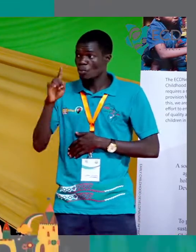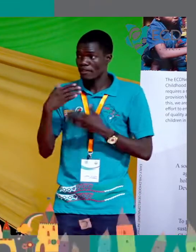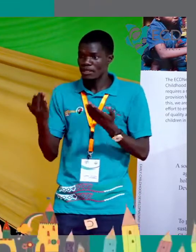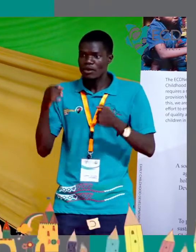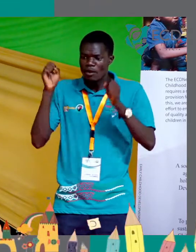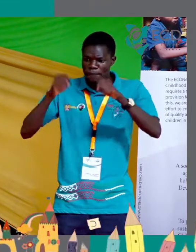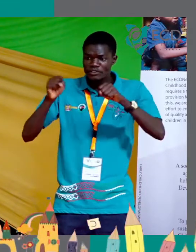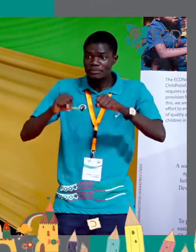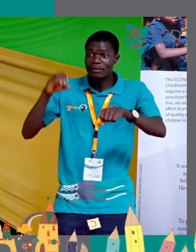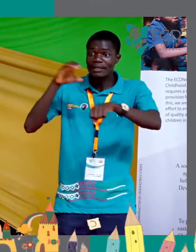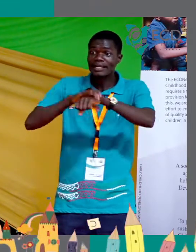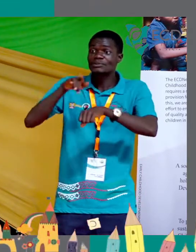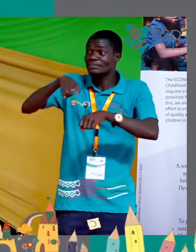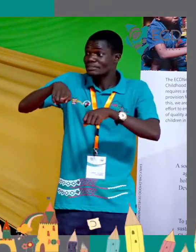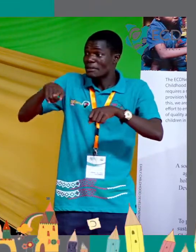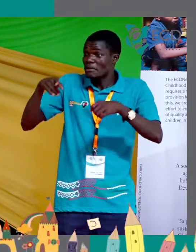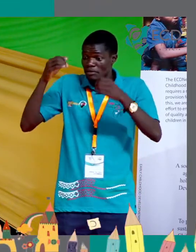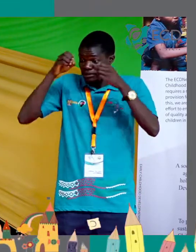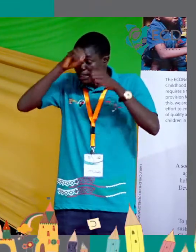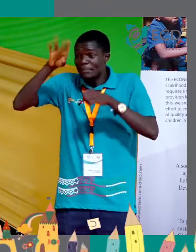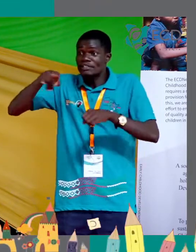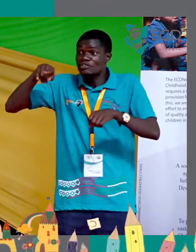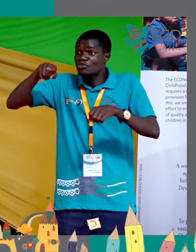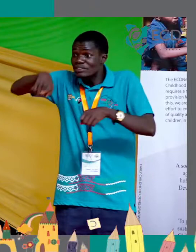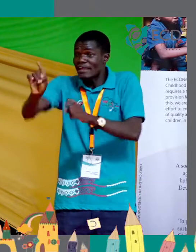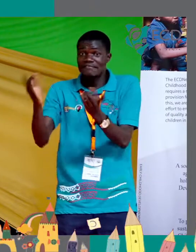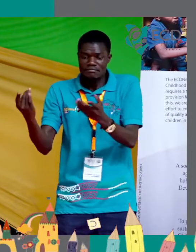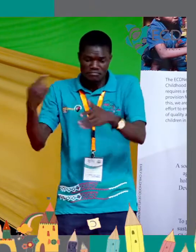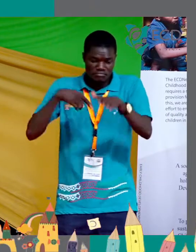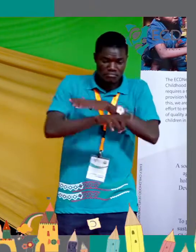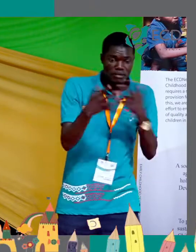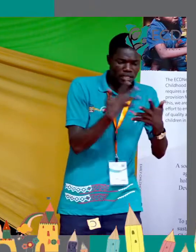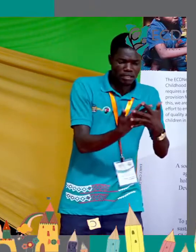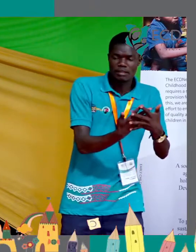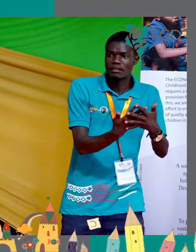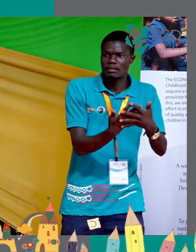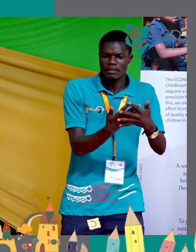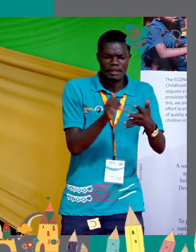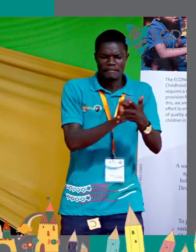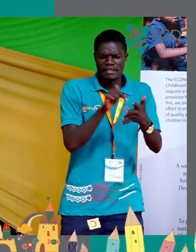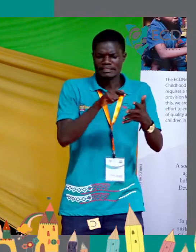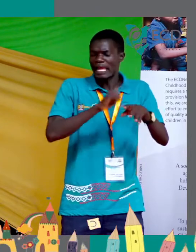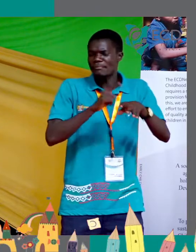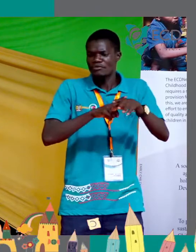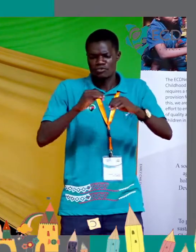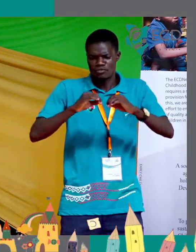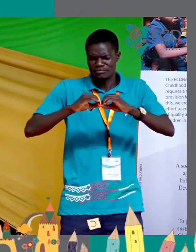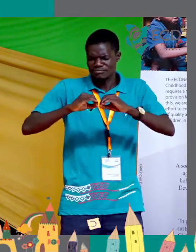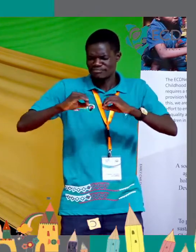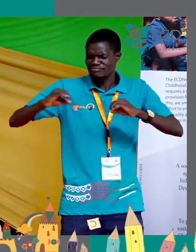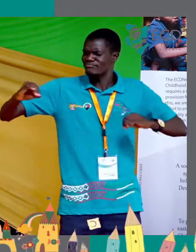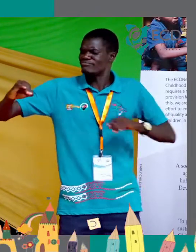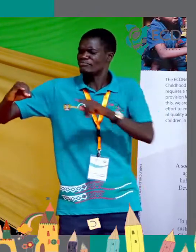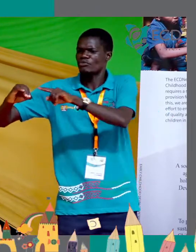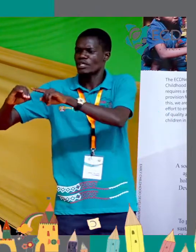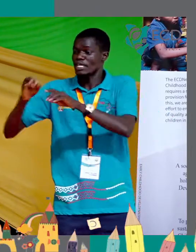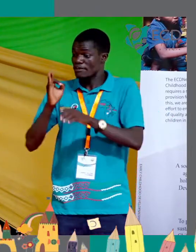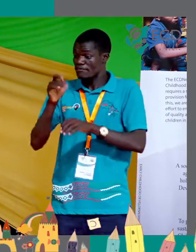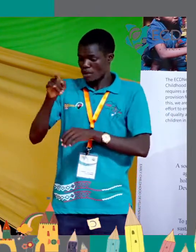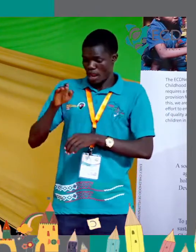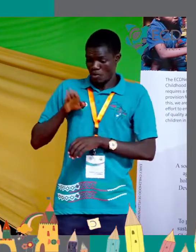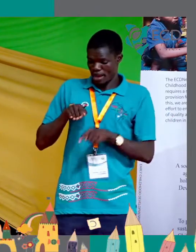in prison anytime. And when you get there, you get disconnected from your children. And if you are a woman